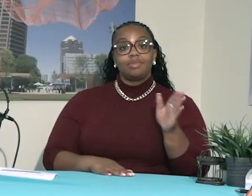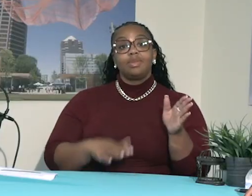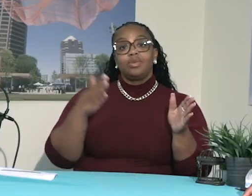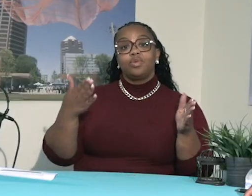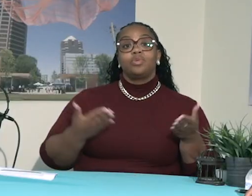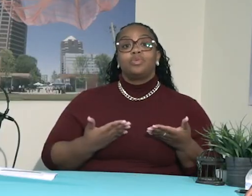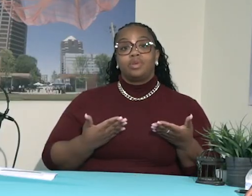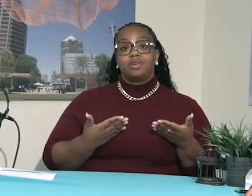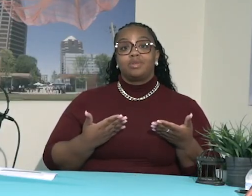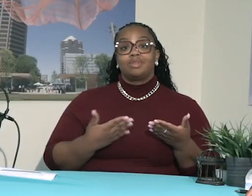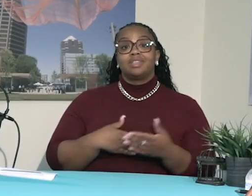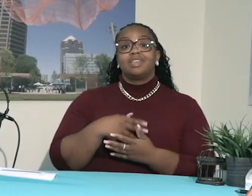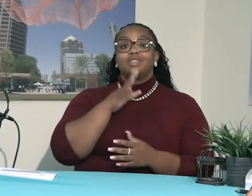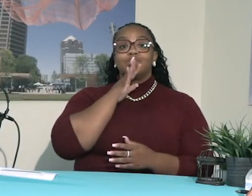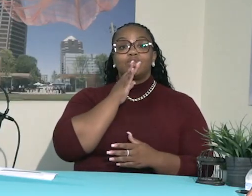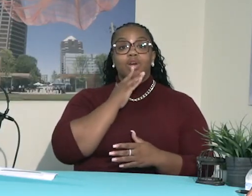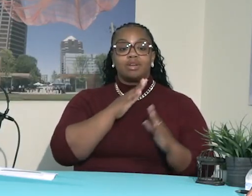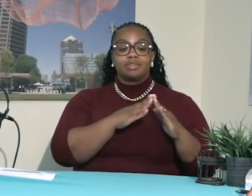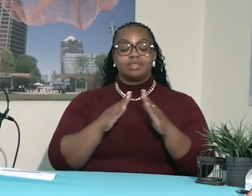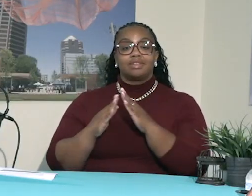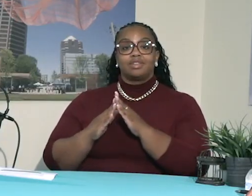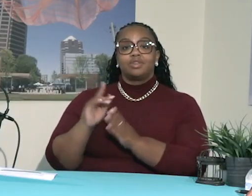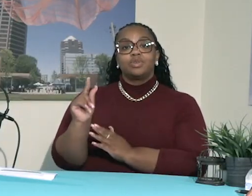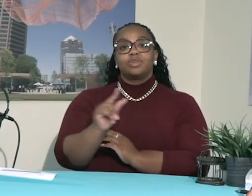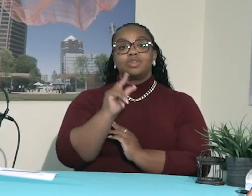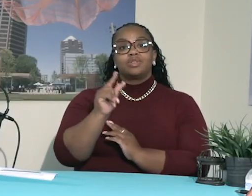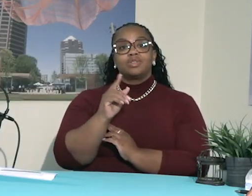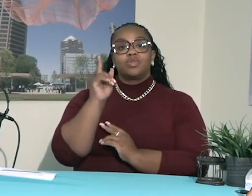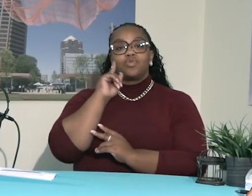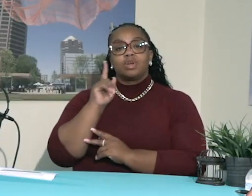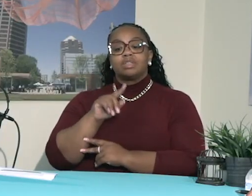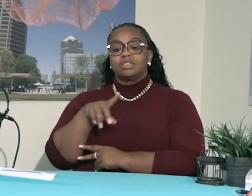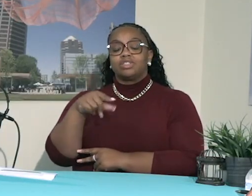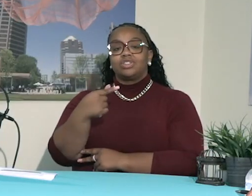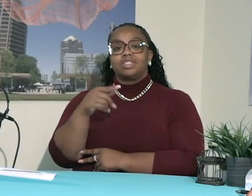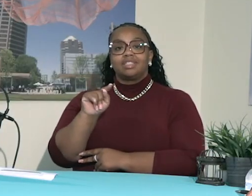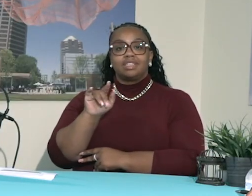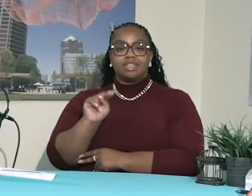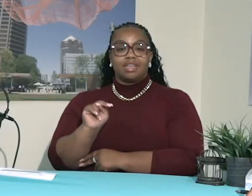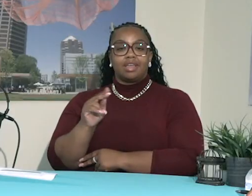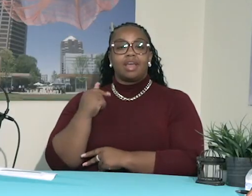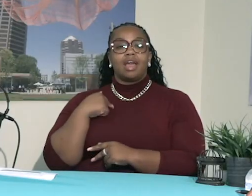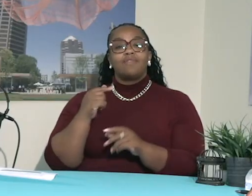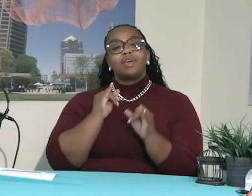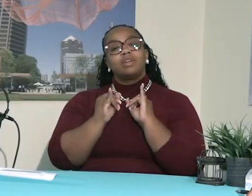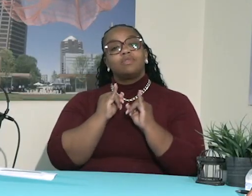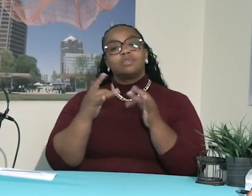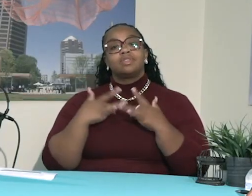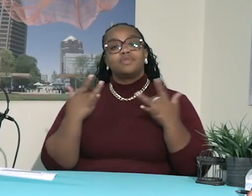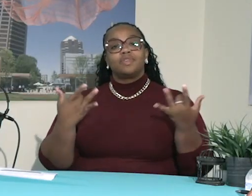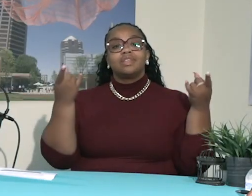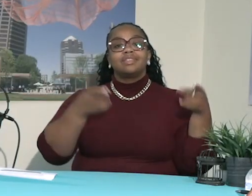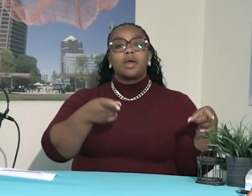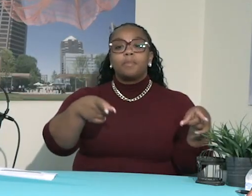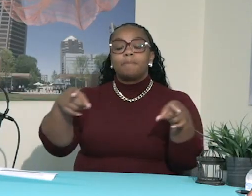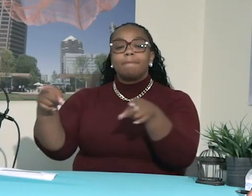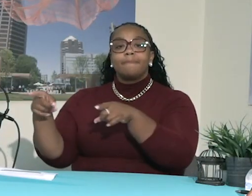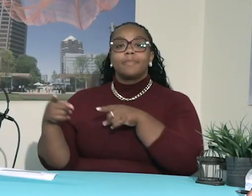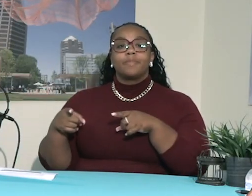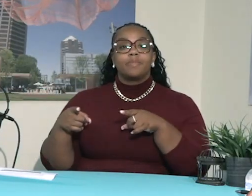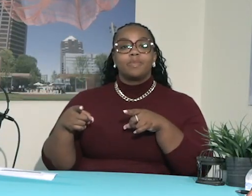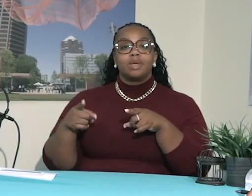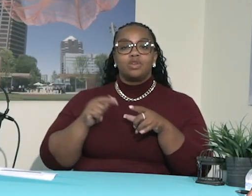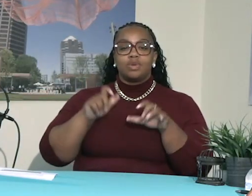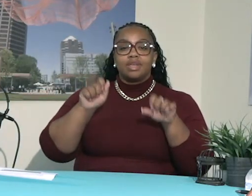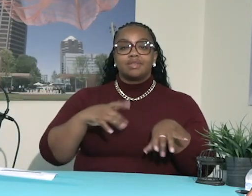Welcome to another edition of Talk City Greensboro, produced by GTN, featuring interviews and events happening around town. It's an easy way to stay